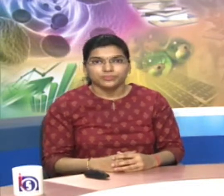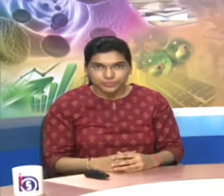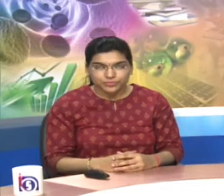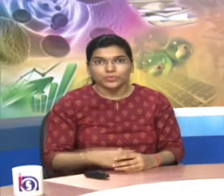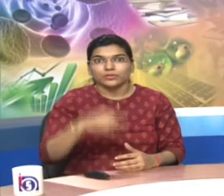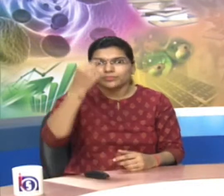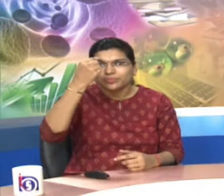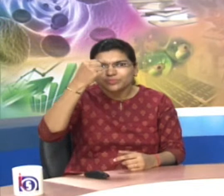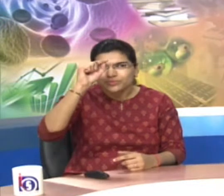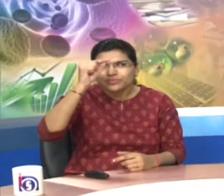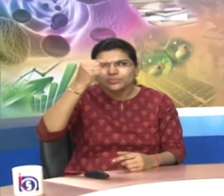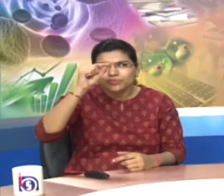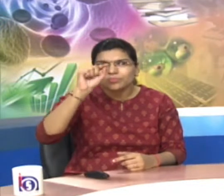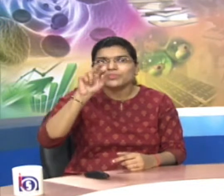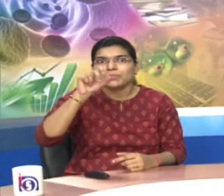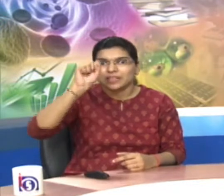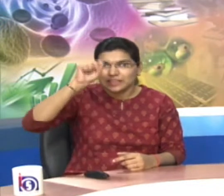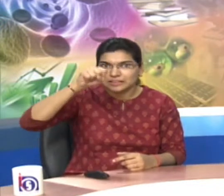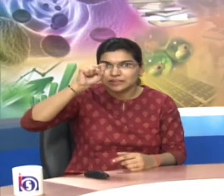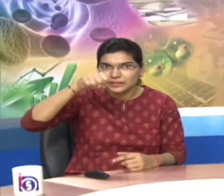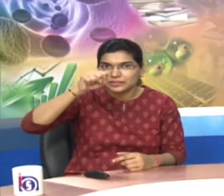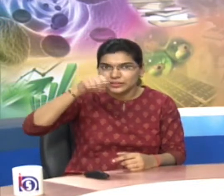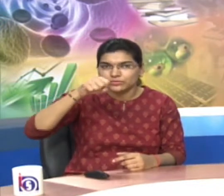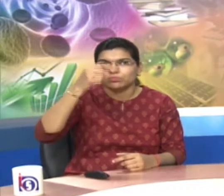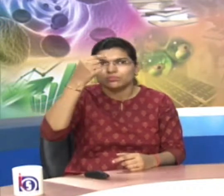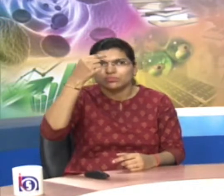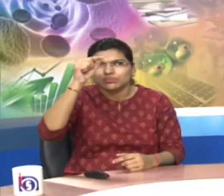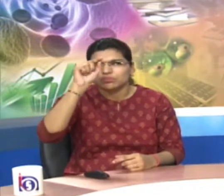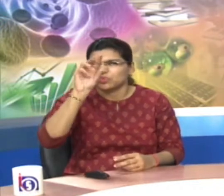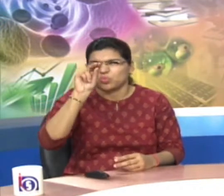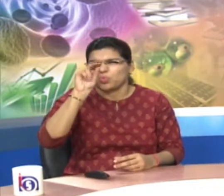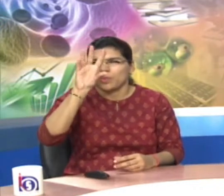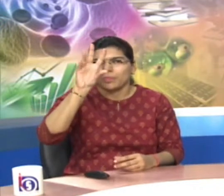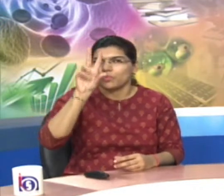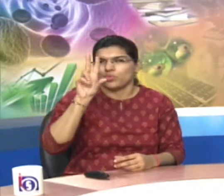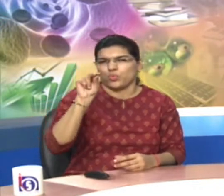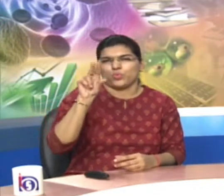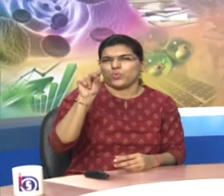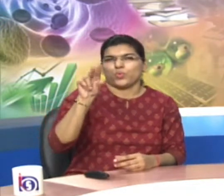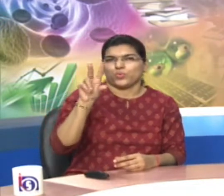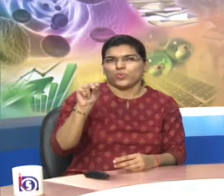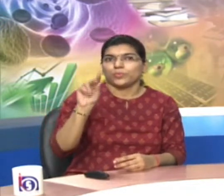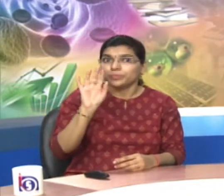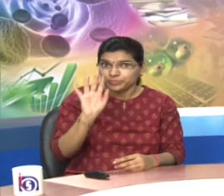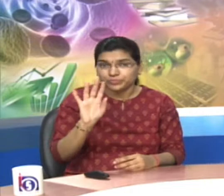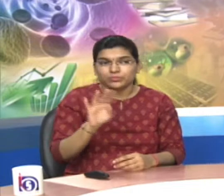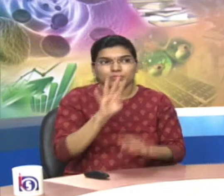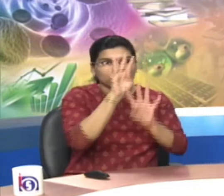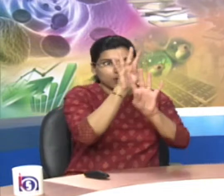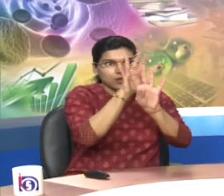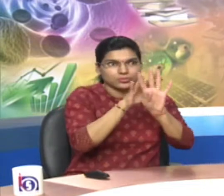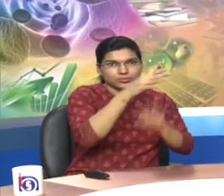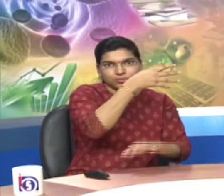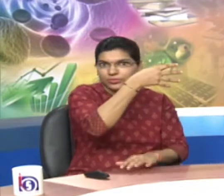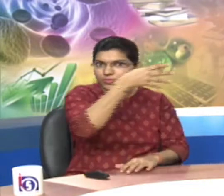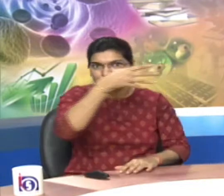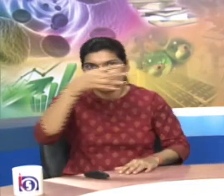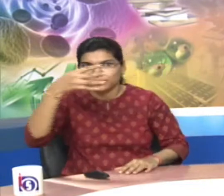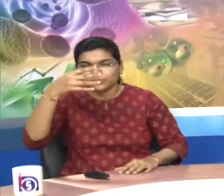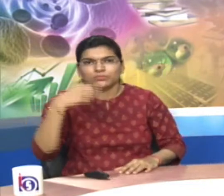deselect as you wish. If you want to select yes, then you have to click. If you don't